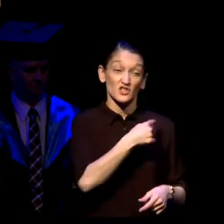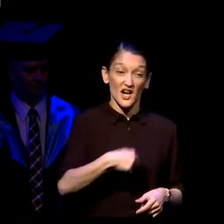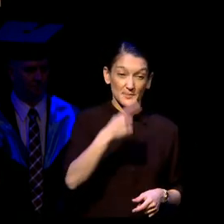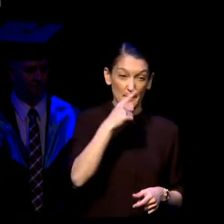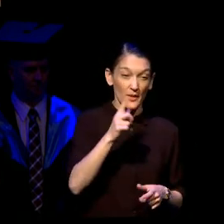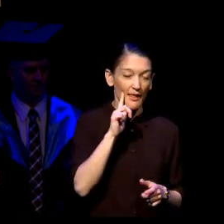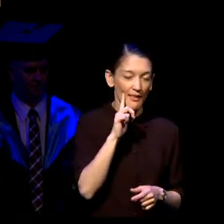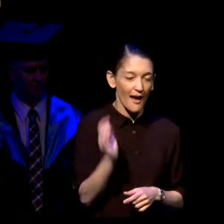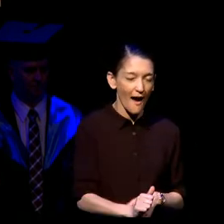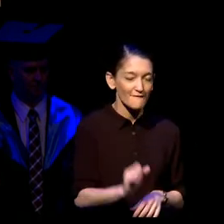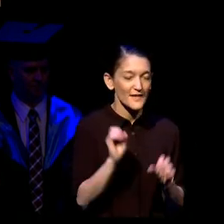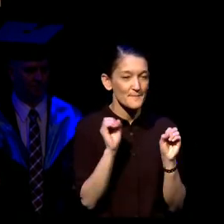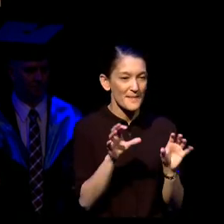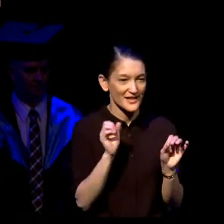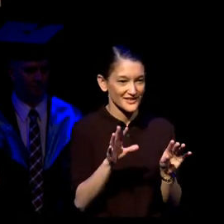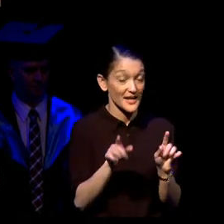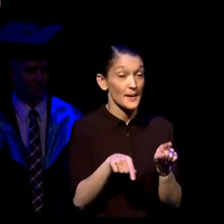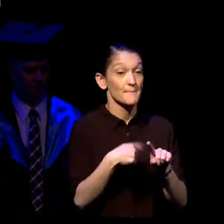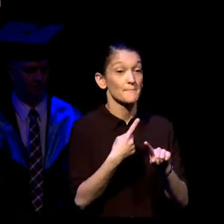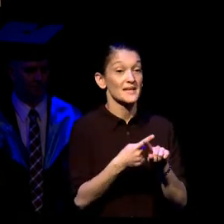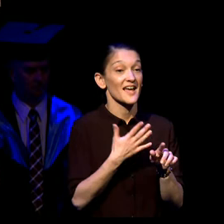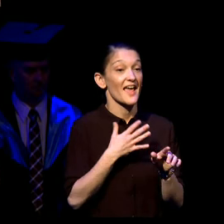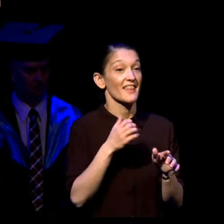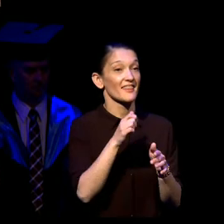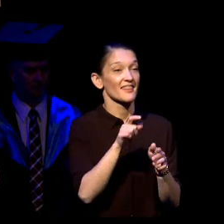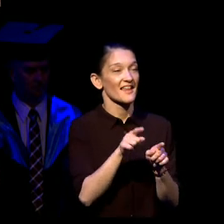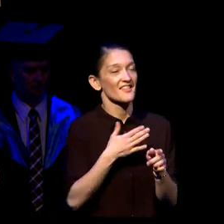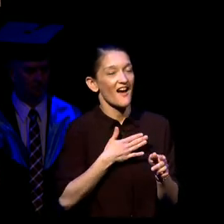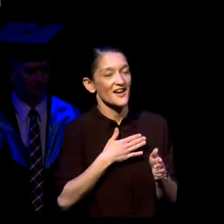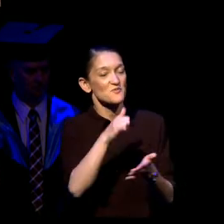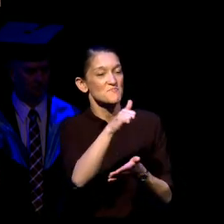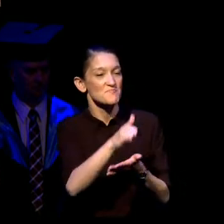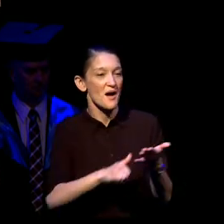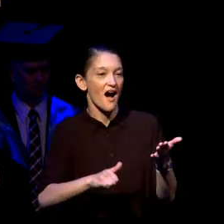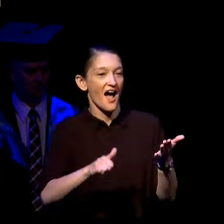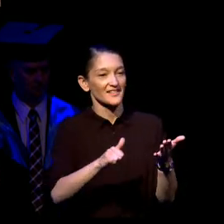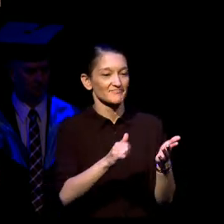love buying merchandise. And my merchandise was made in China for